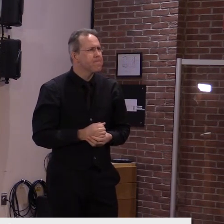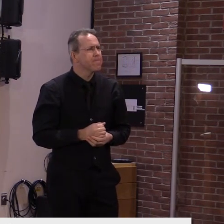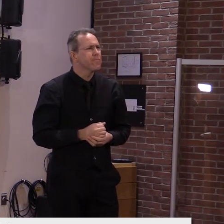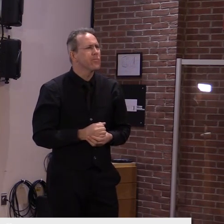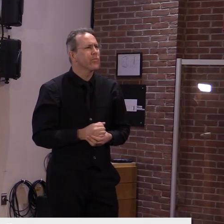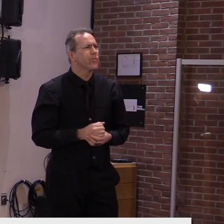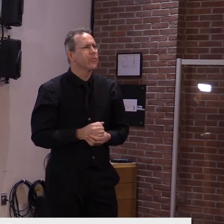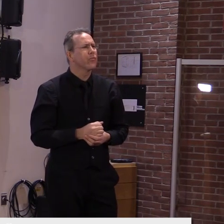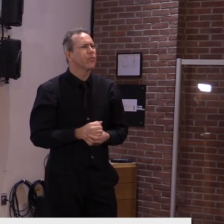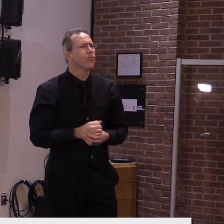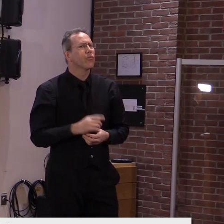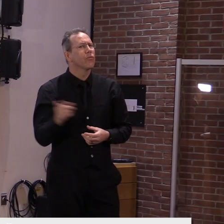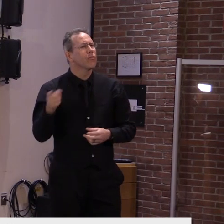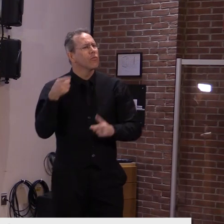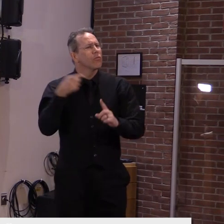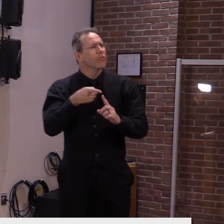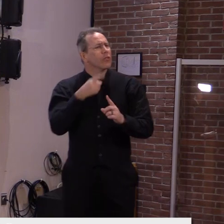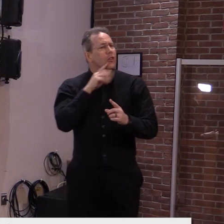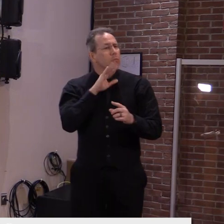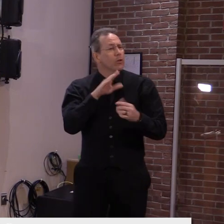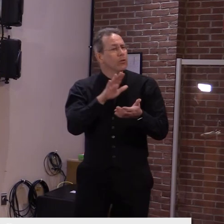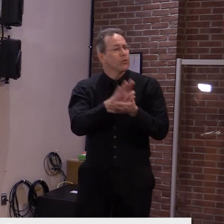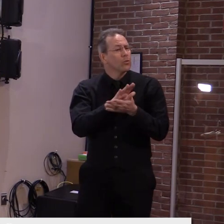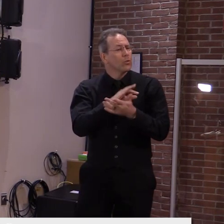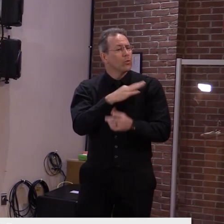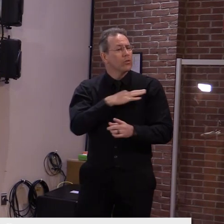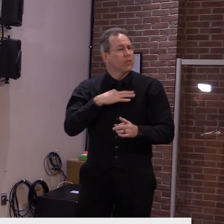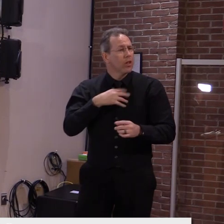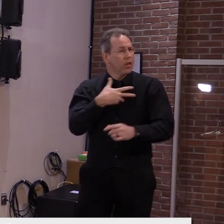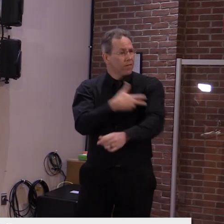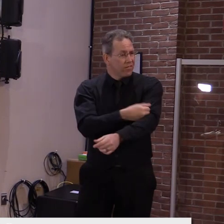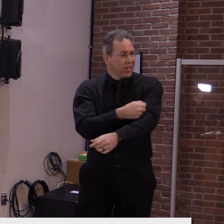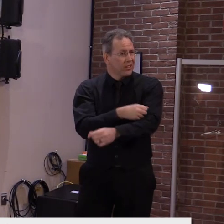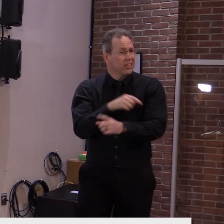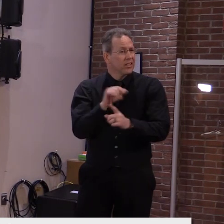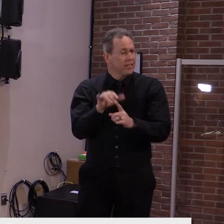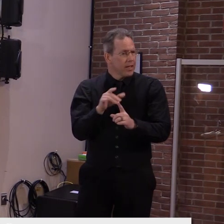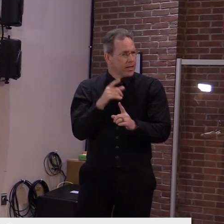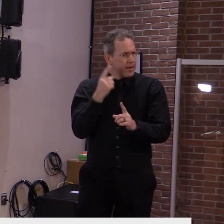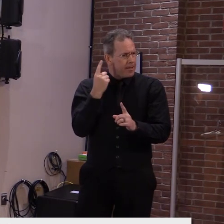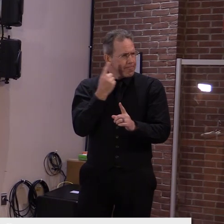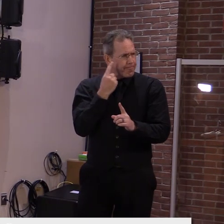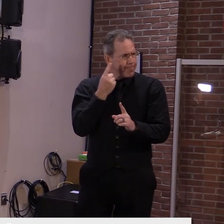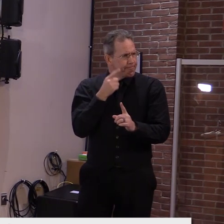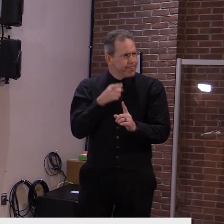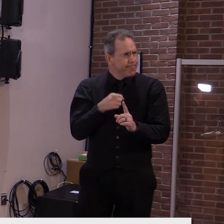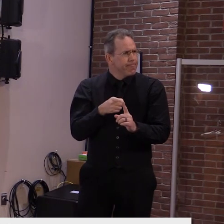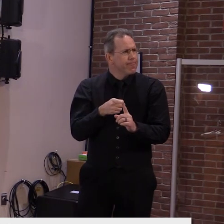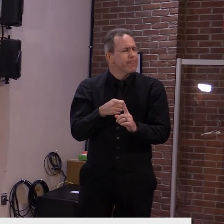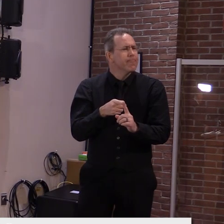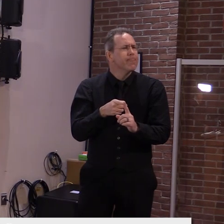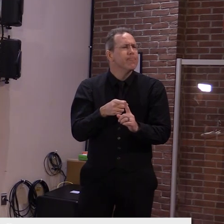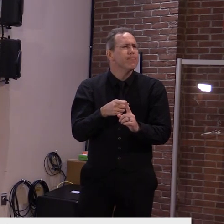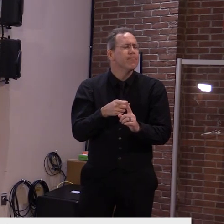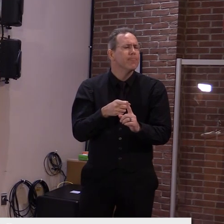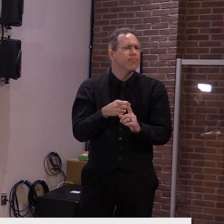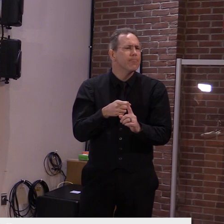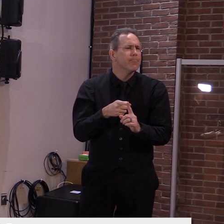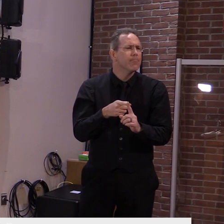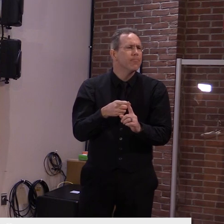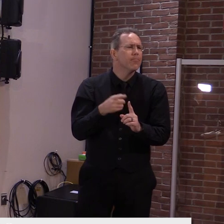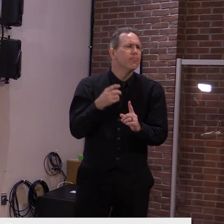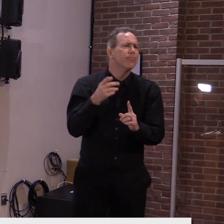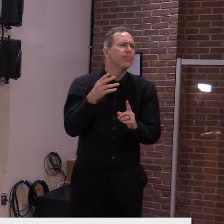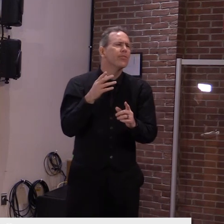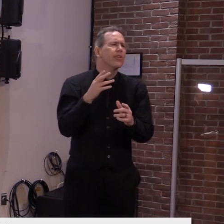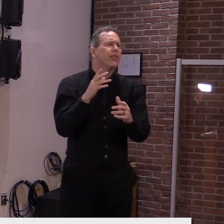is your decision-making from an economic point of view. Obviously, the economy can't fully open until the schools are